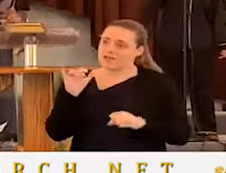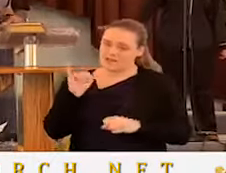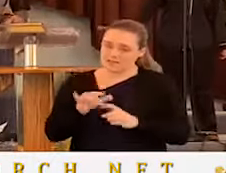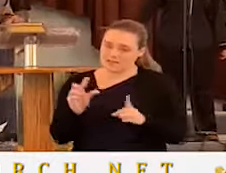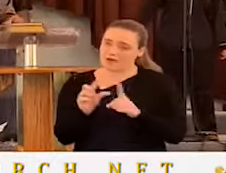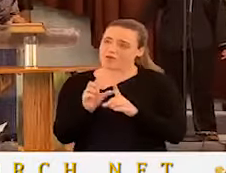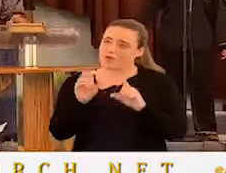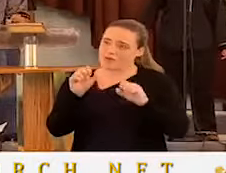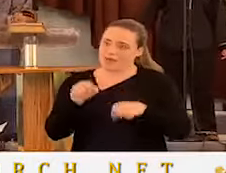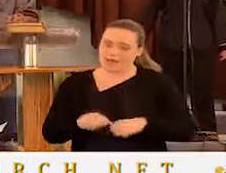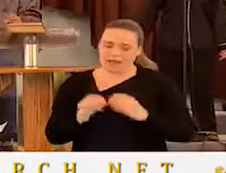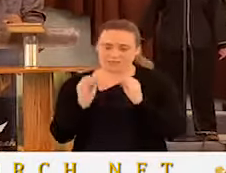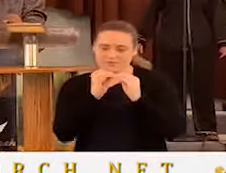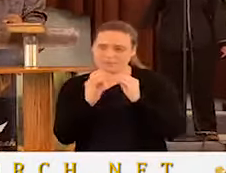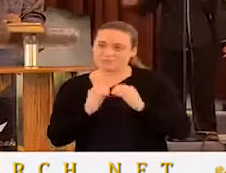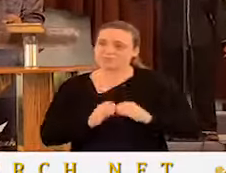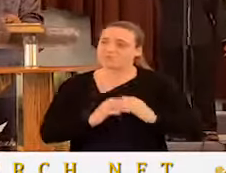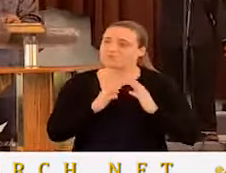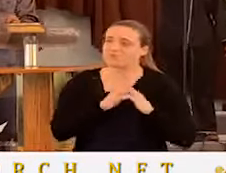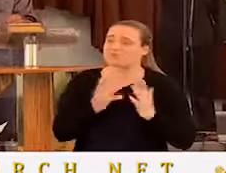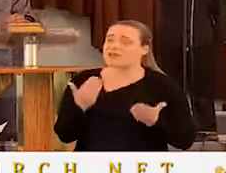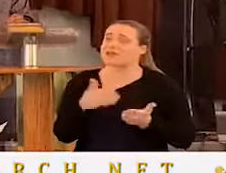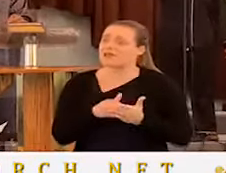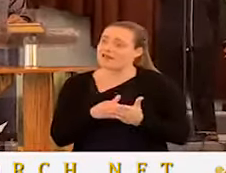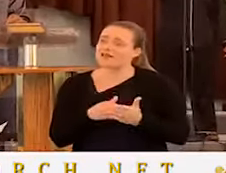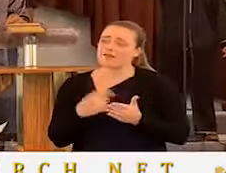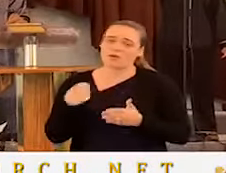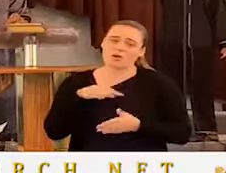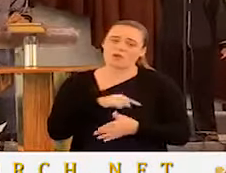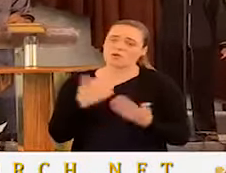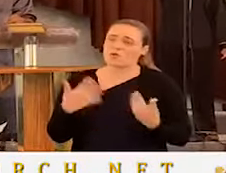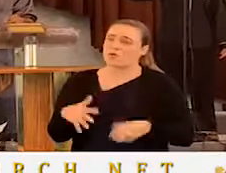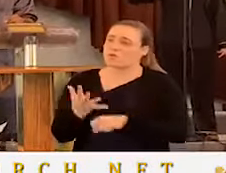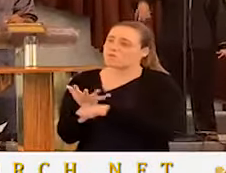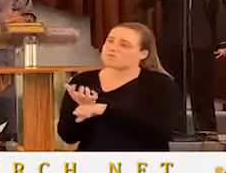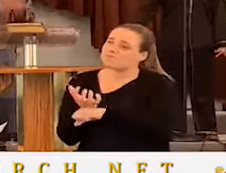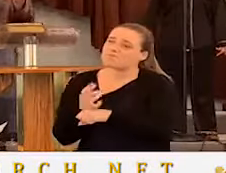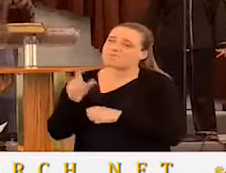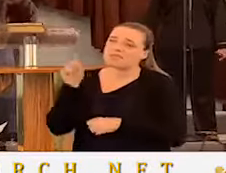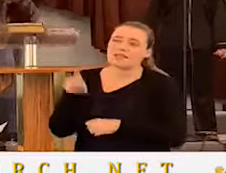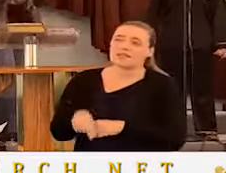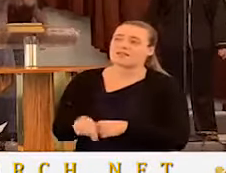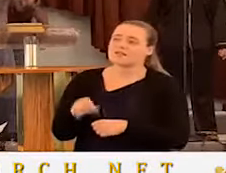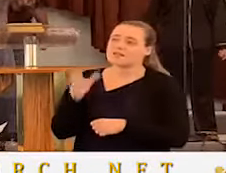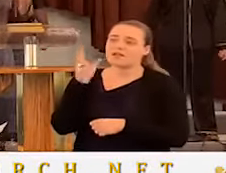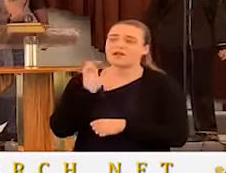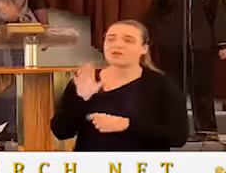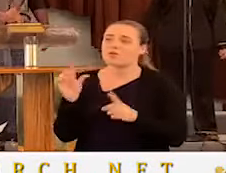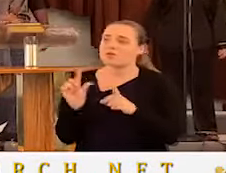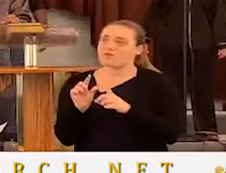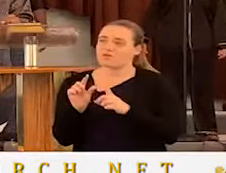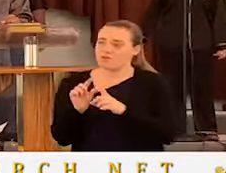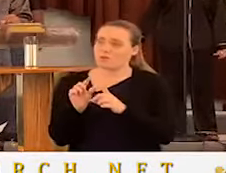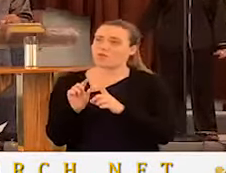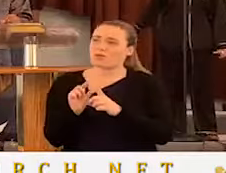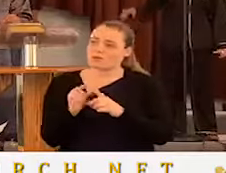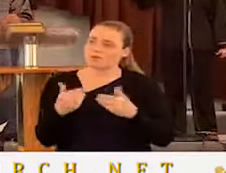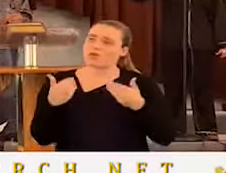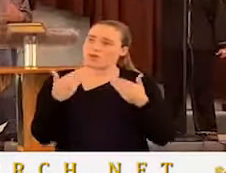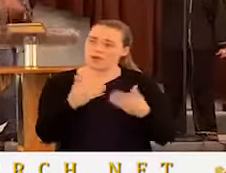word now, Father. We are in desperate need to hear your voice. Speak to every area of our